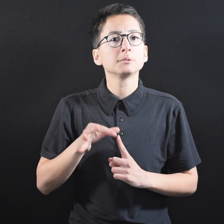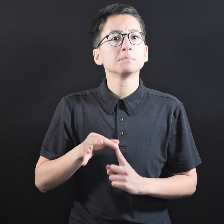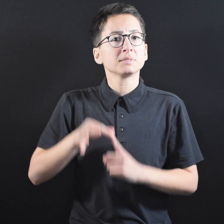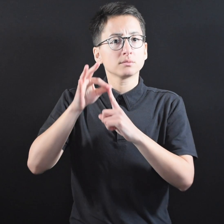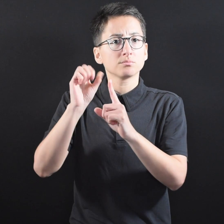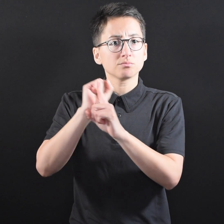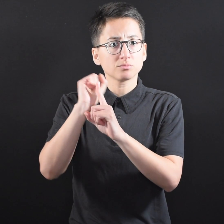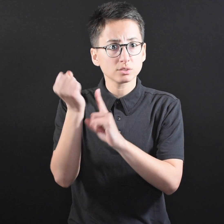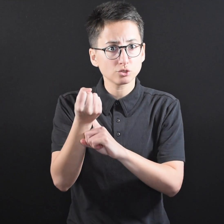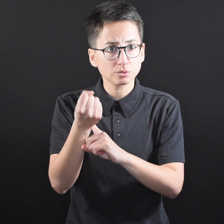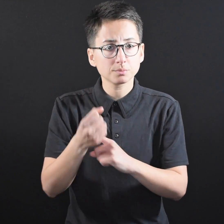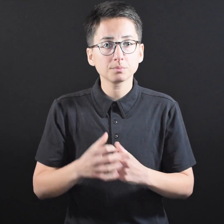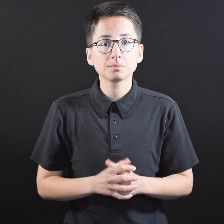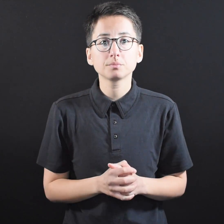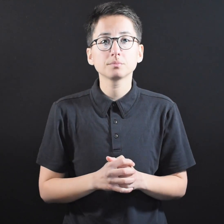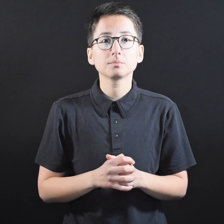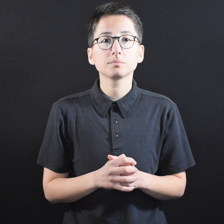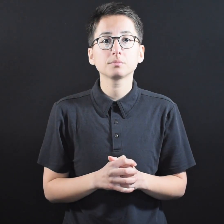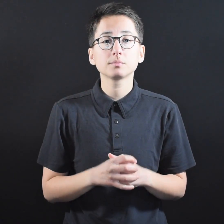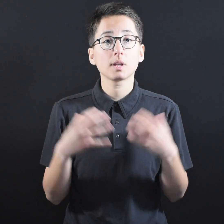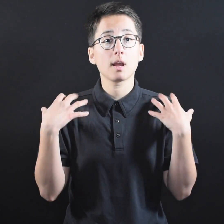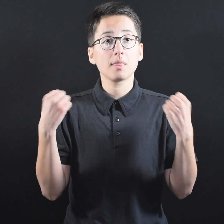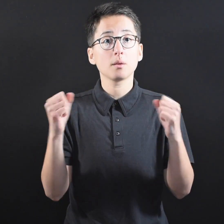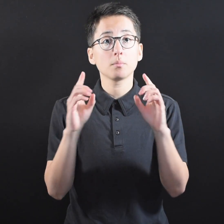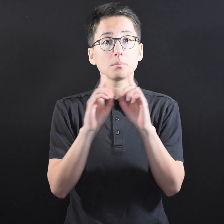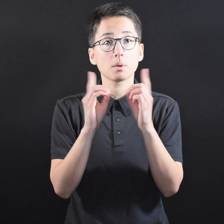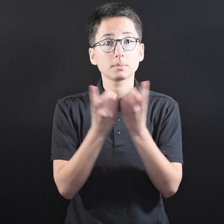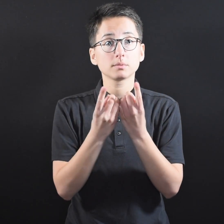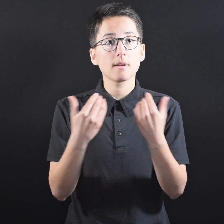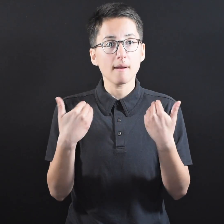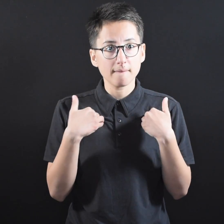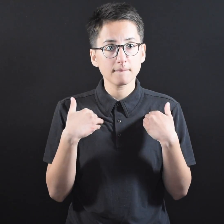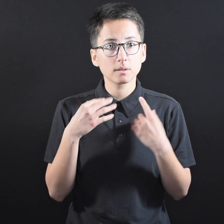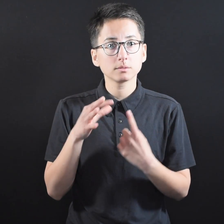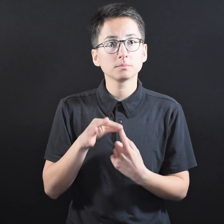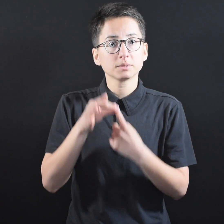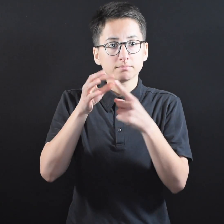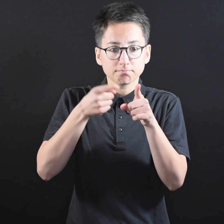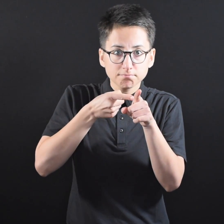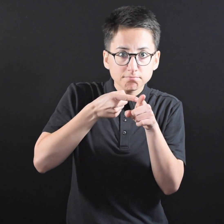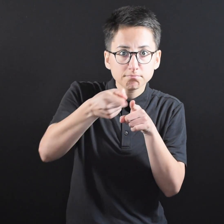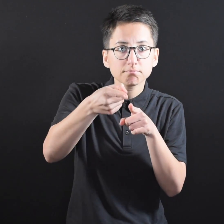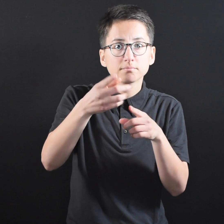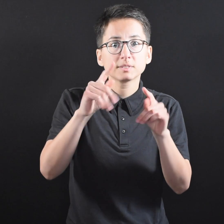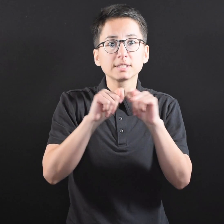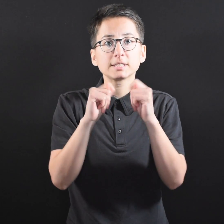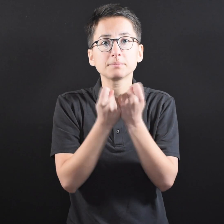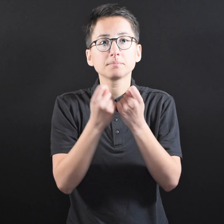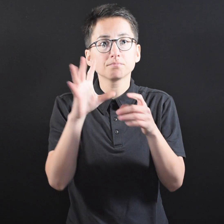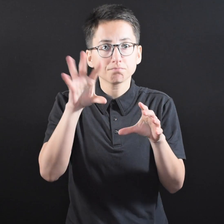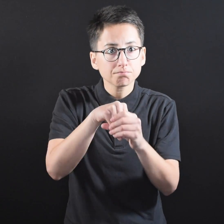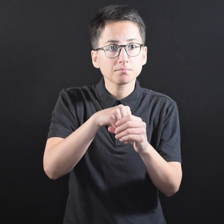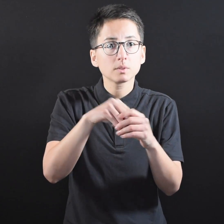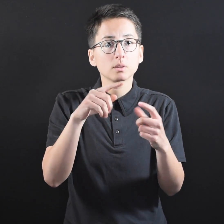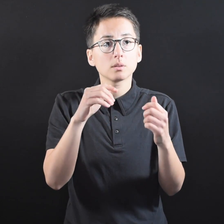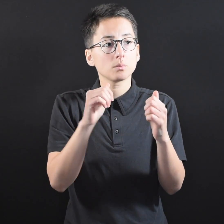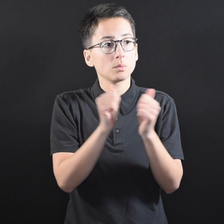Special circumstances. Special teams from the health department get involved if a close contact is a